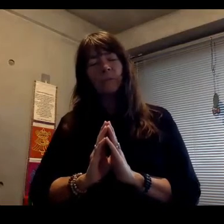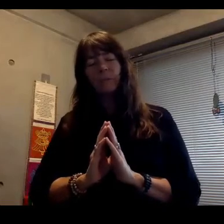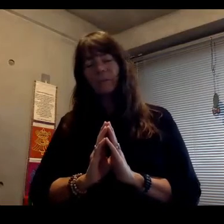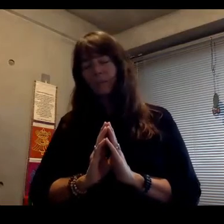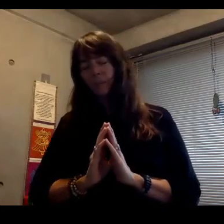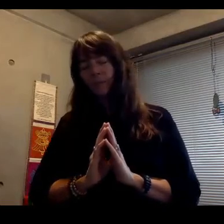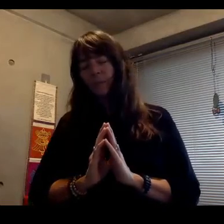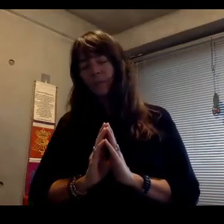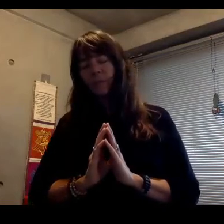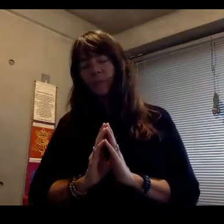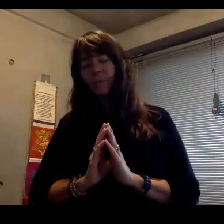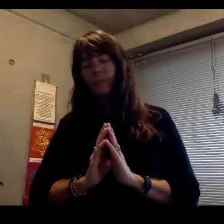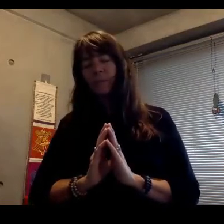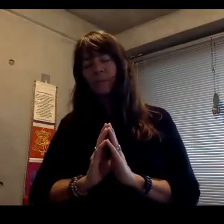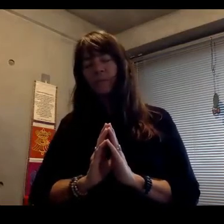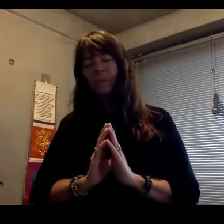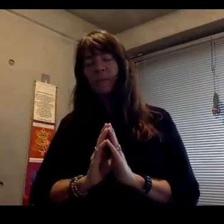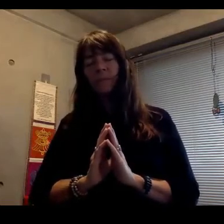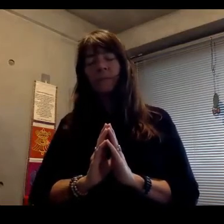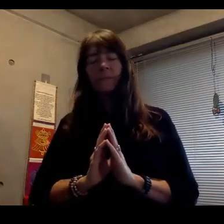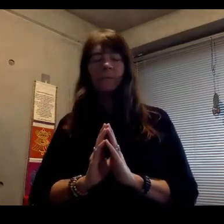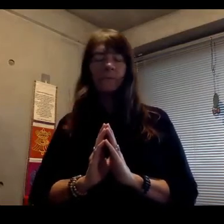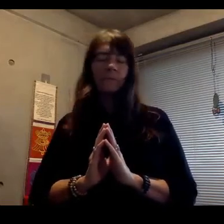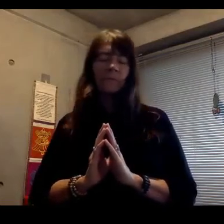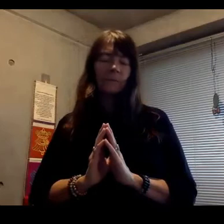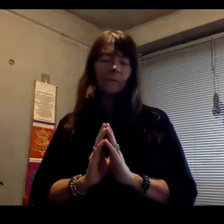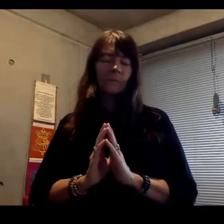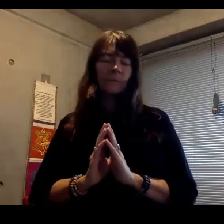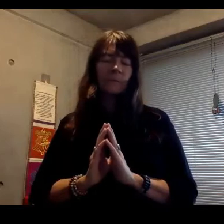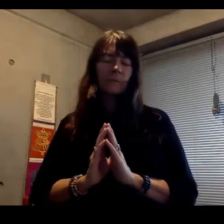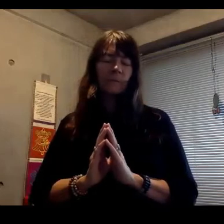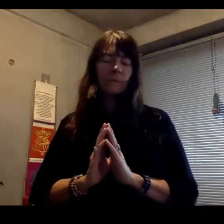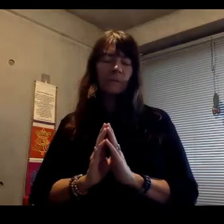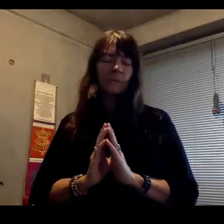and this idea of being in a tower,